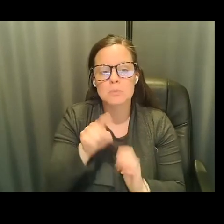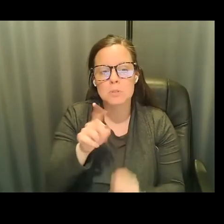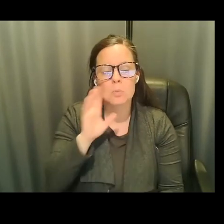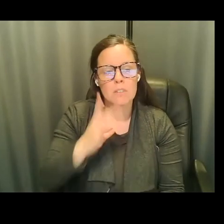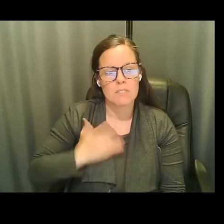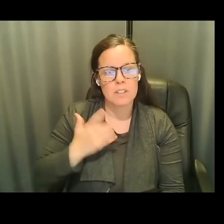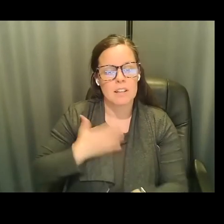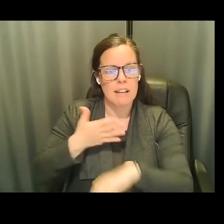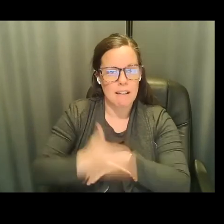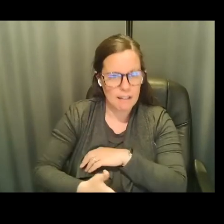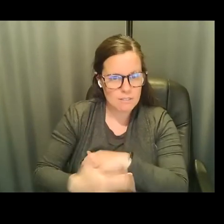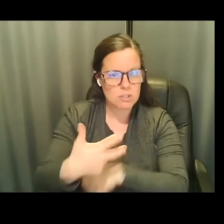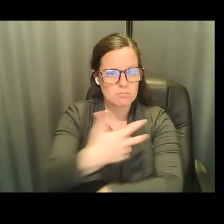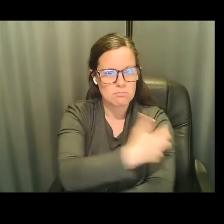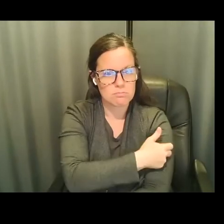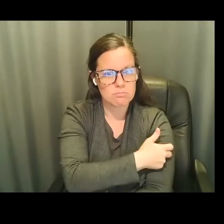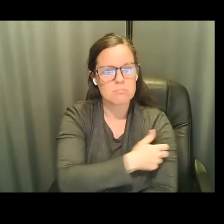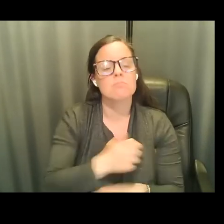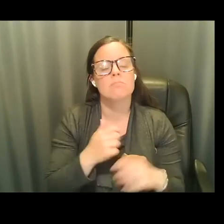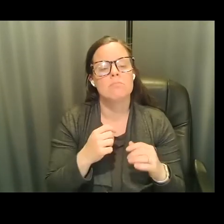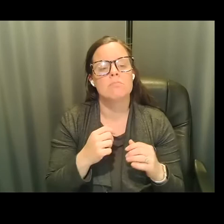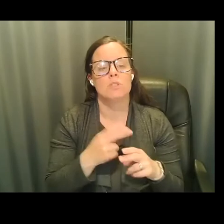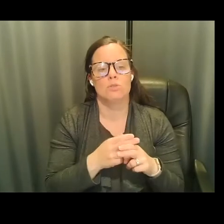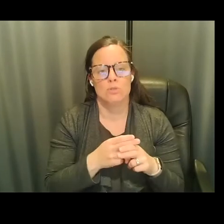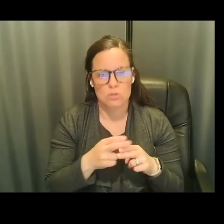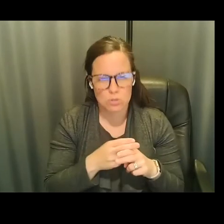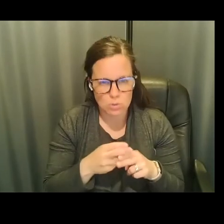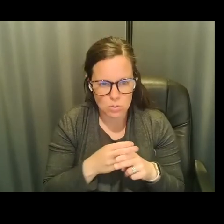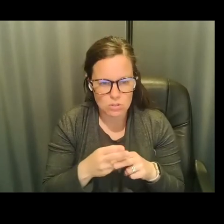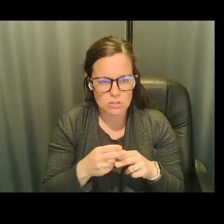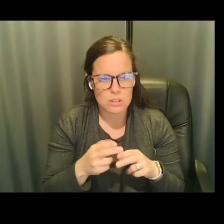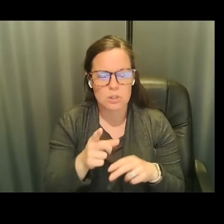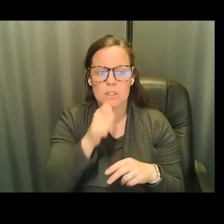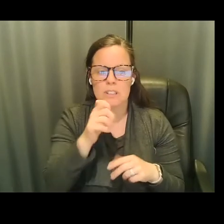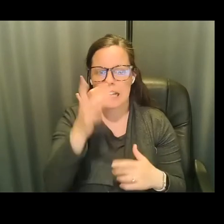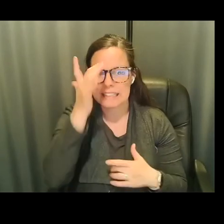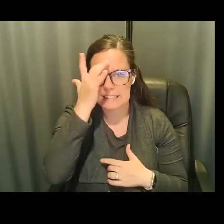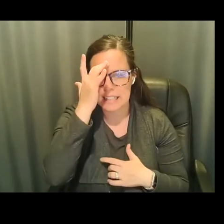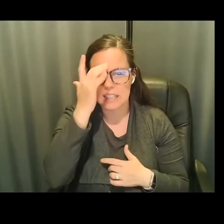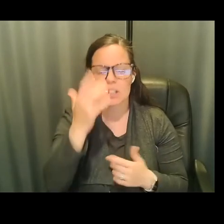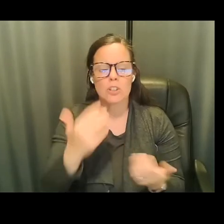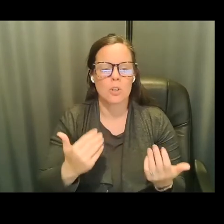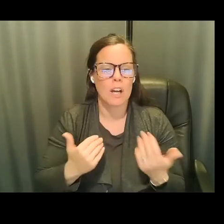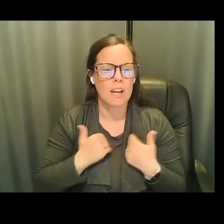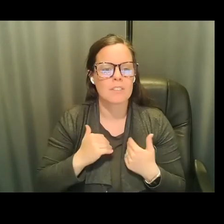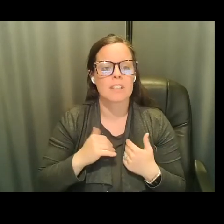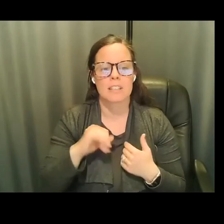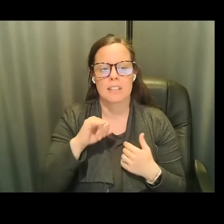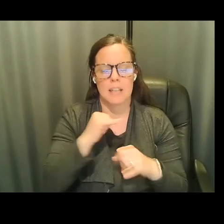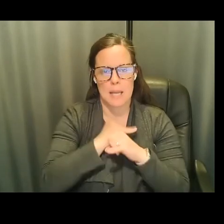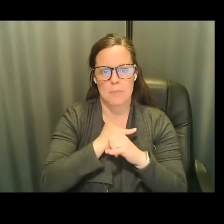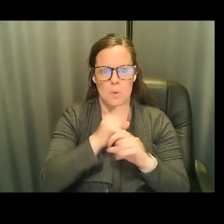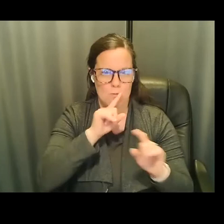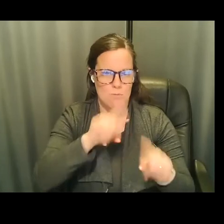after receiving a vaccine are short-term and you are not sick. You are just having an immune response.